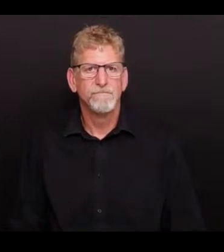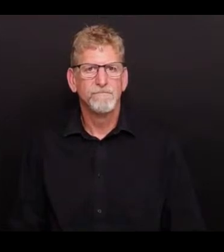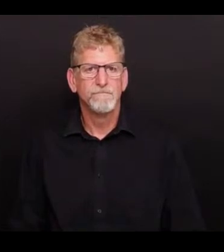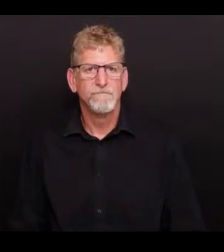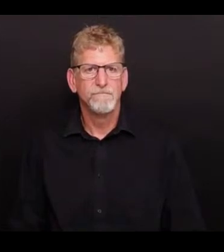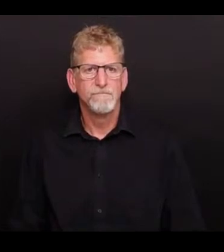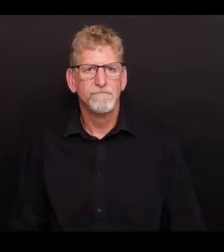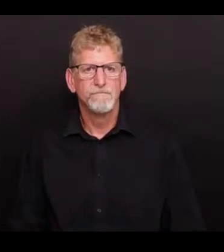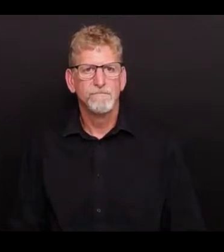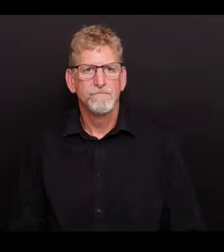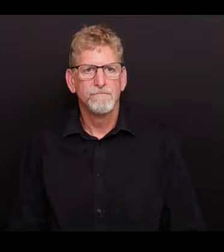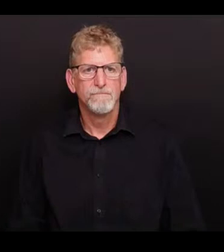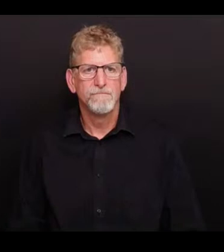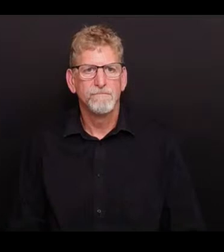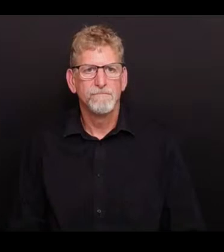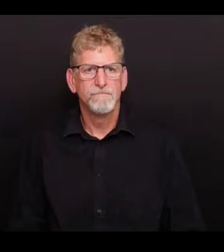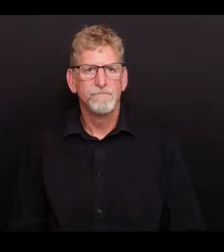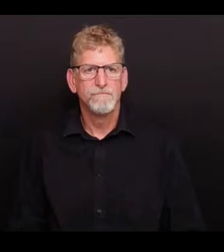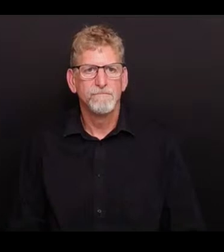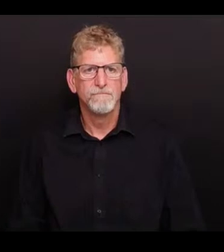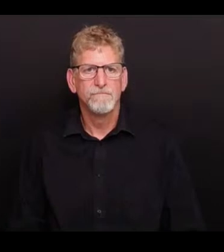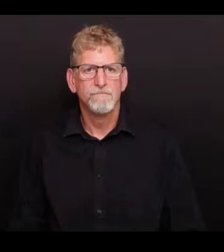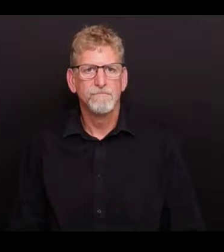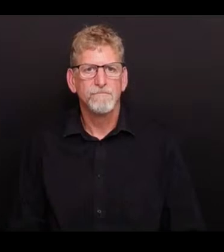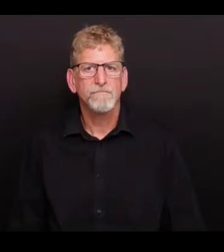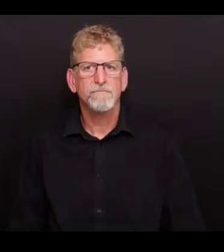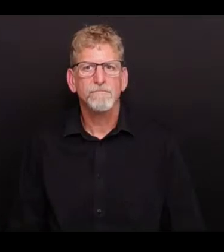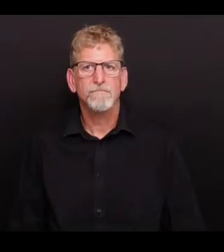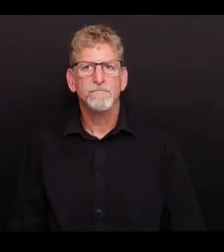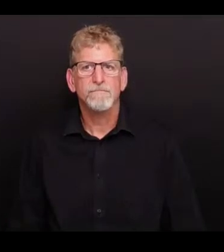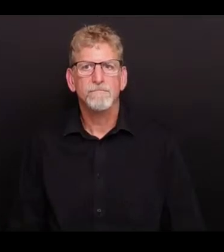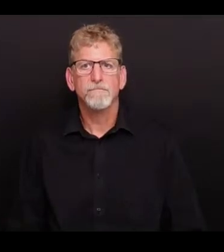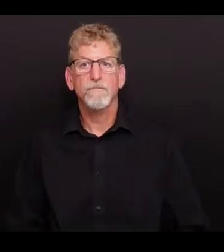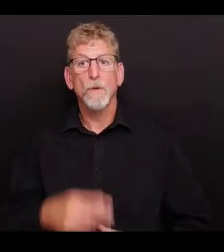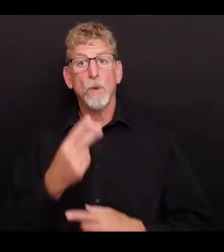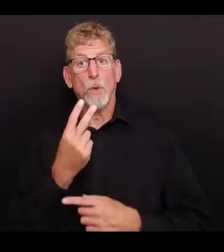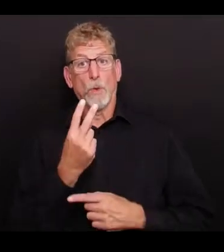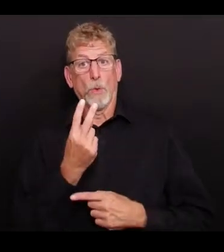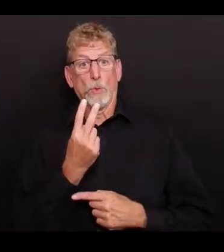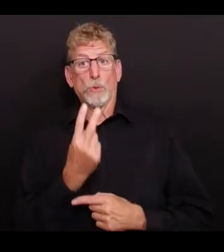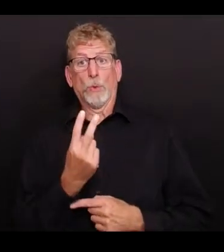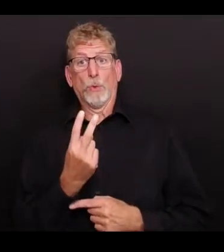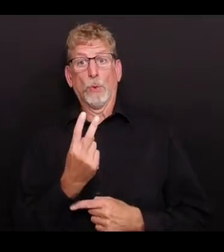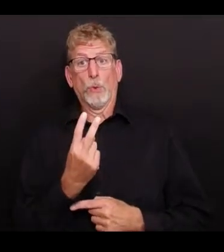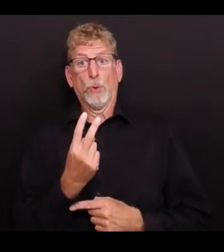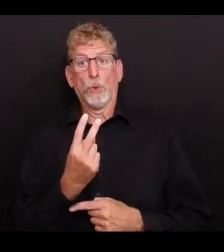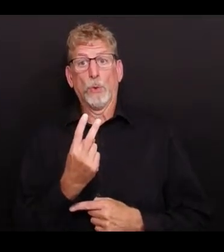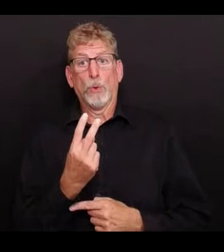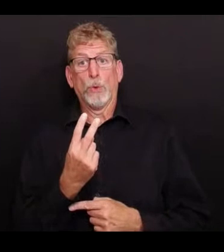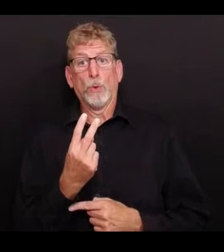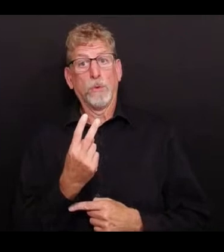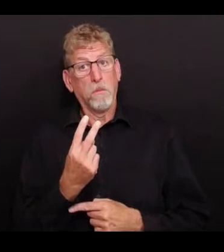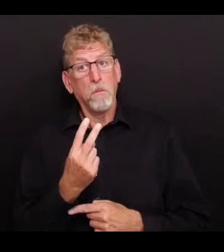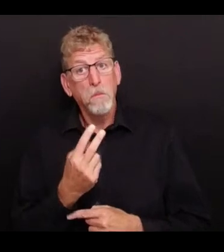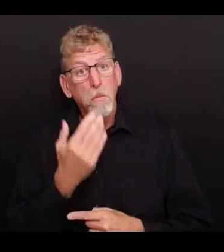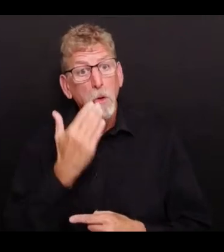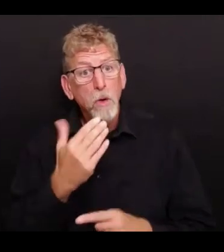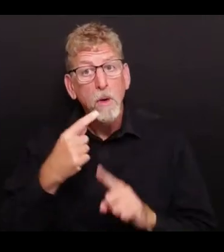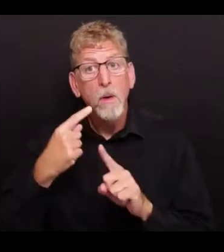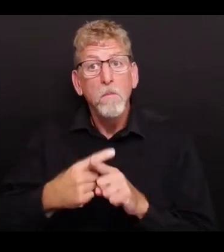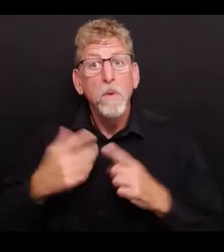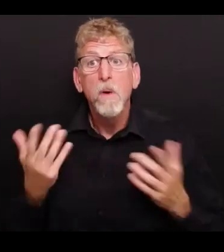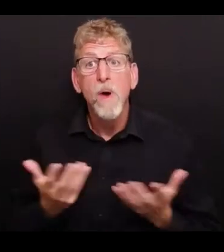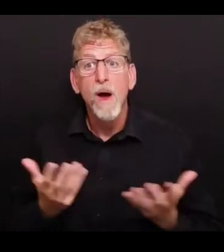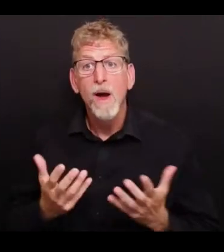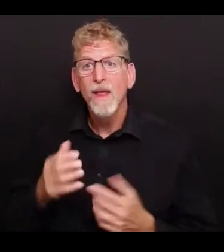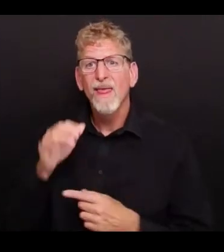states. And there were two encouraging signs in the analysis that point to some of the work that DHS, MDH, counties, and managed